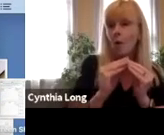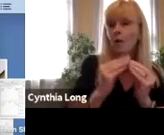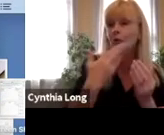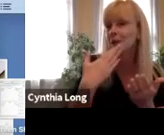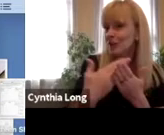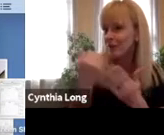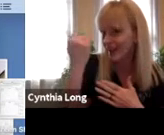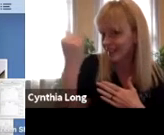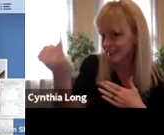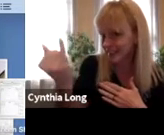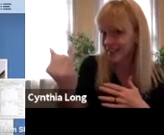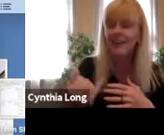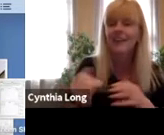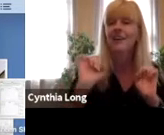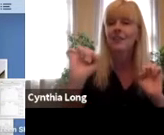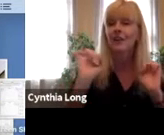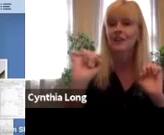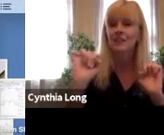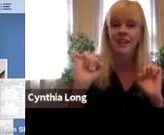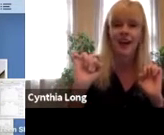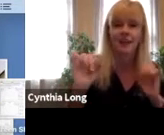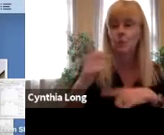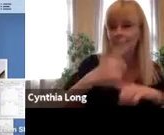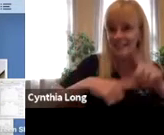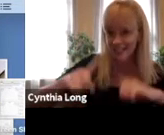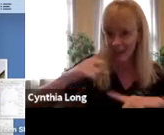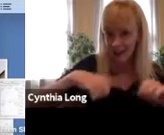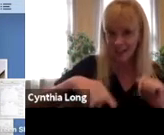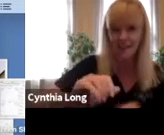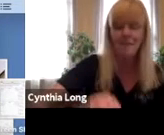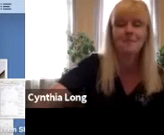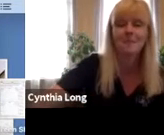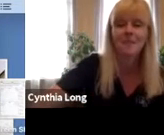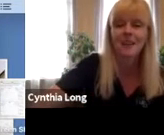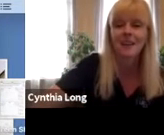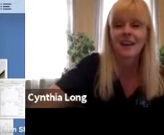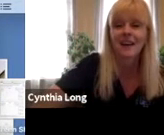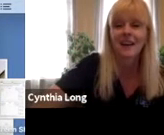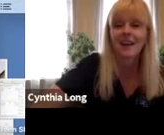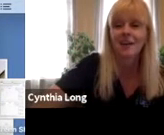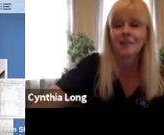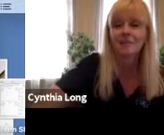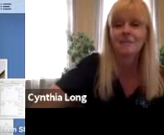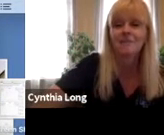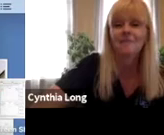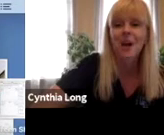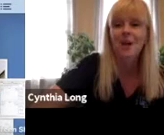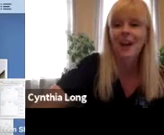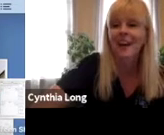know if you think more would be a good idea for exercise with Sign.